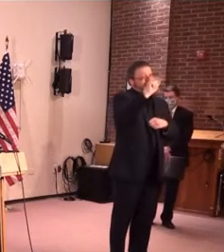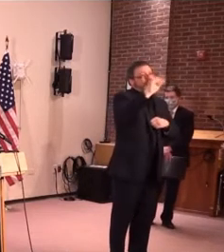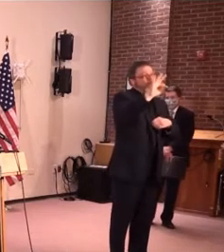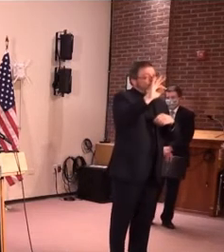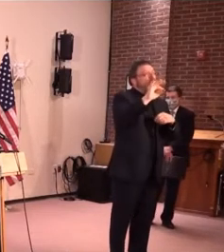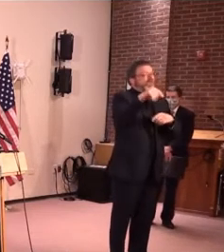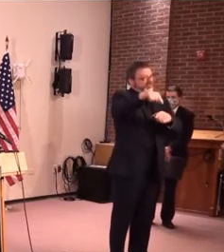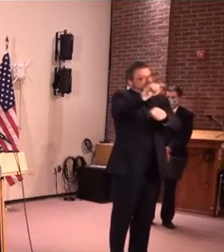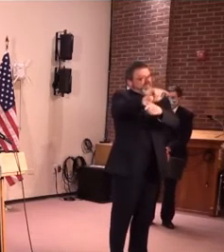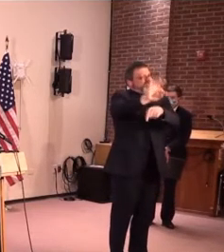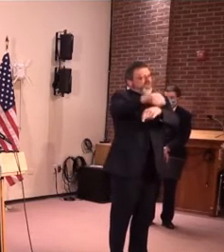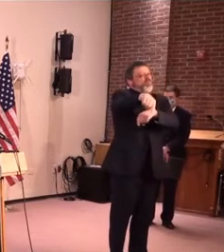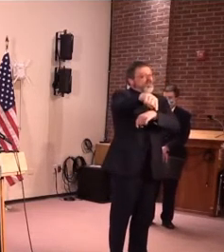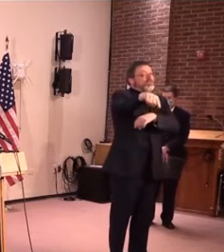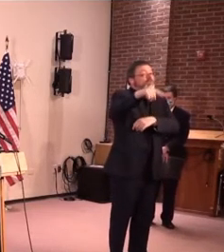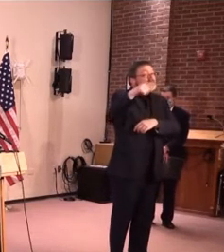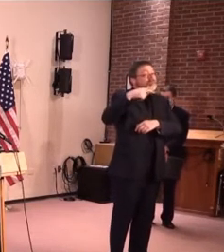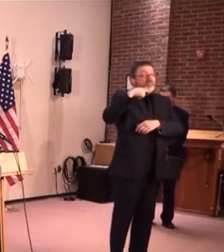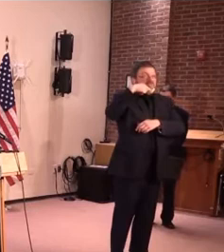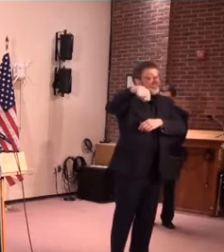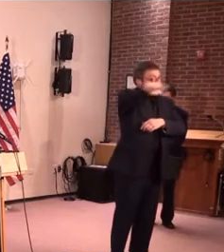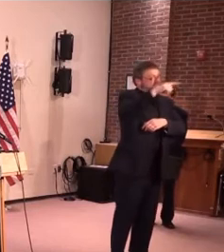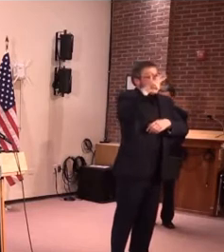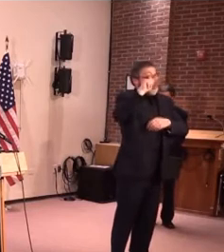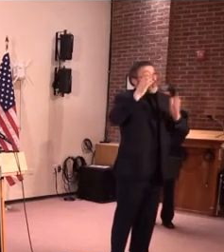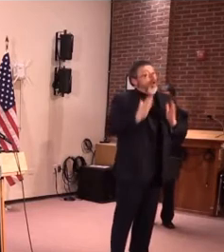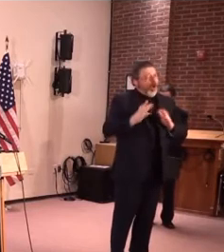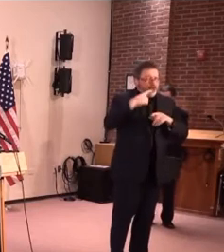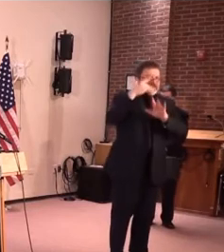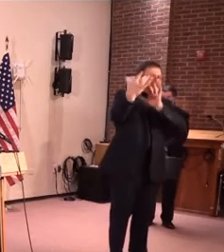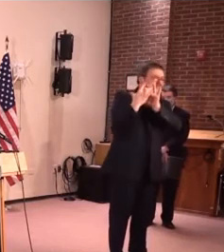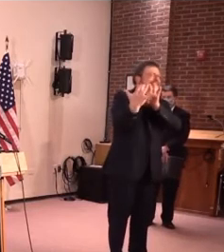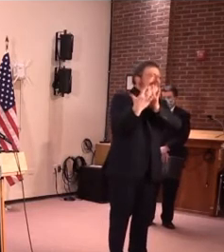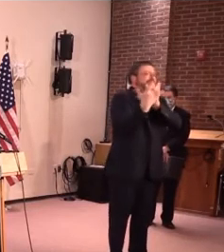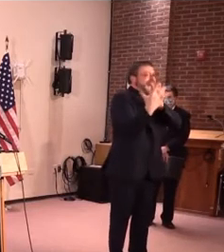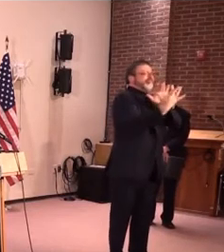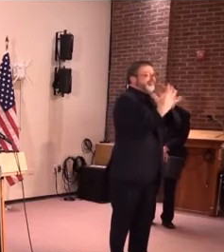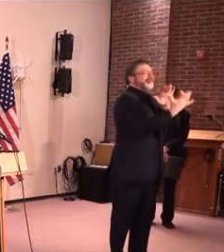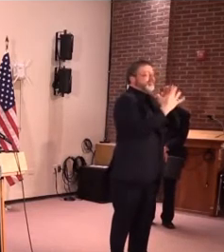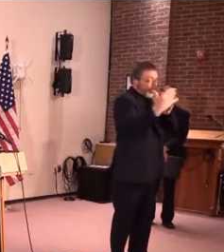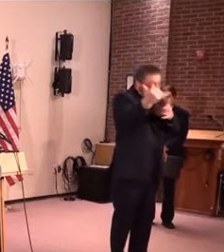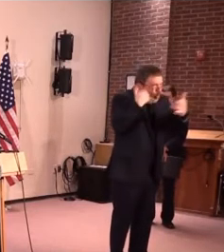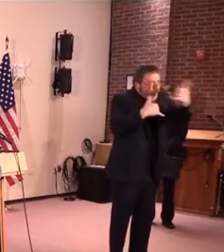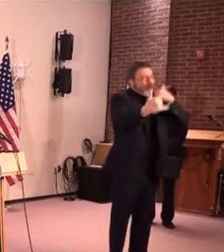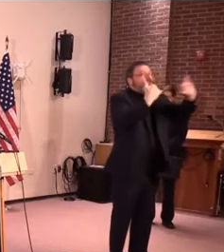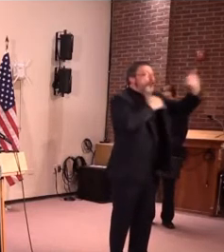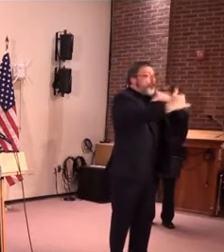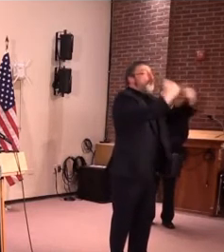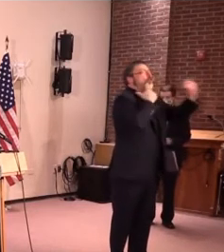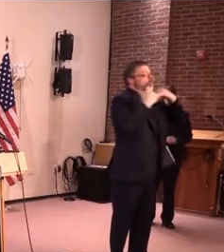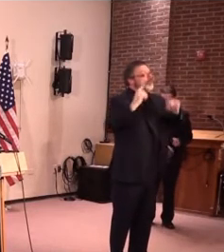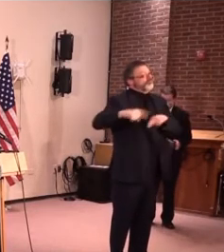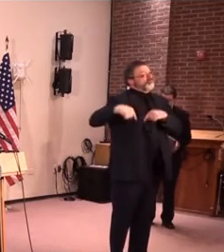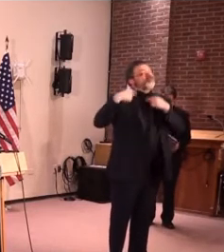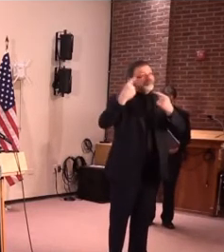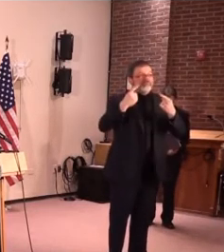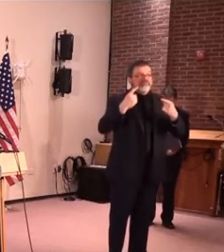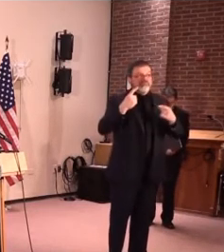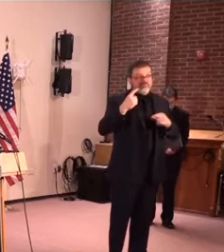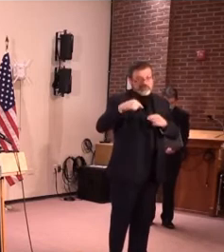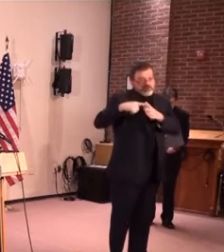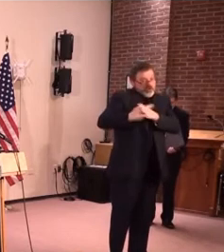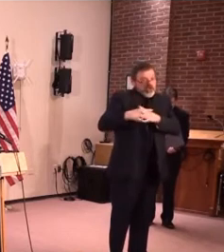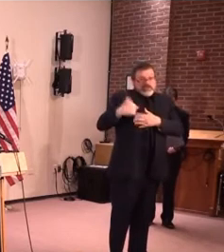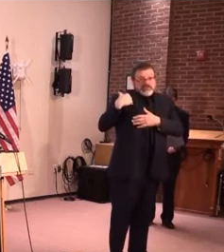called, and engaged us since this virus came to our front door. The largest portion of this